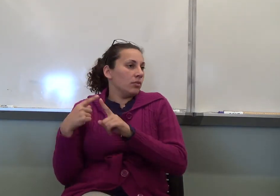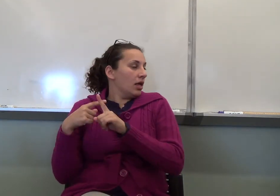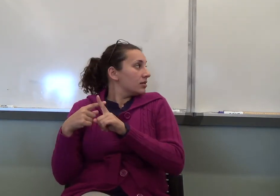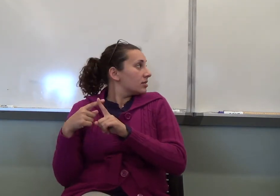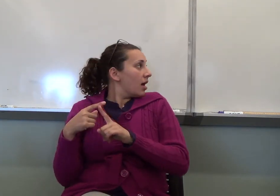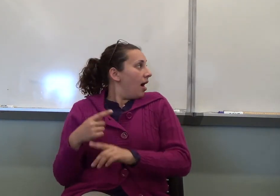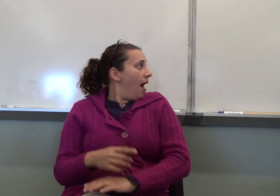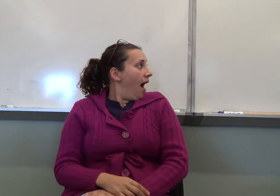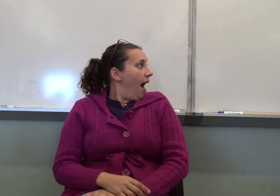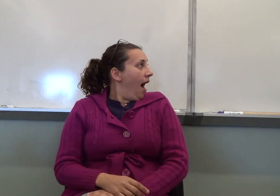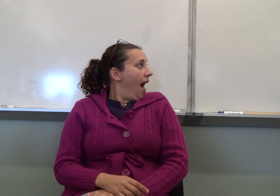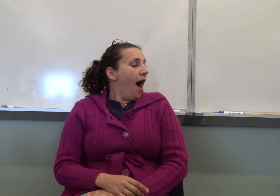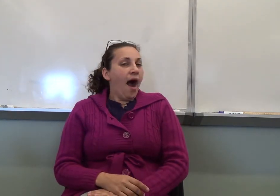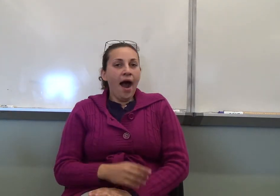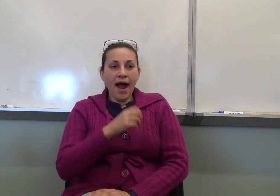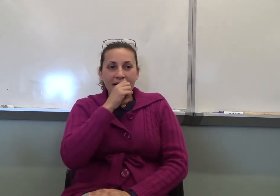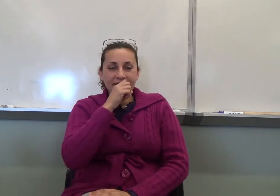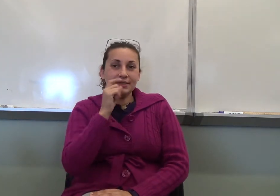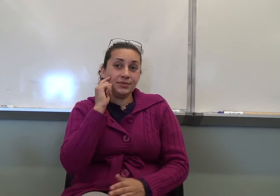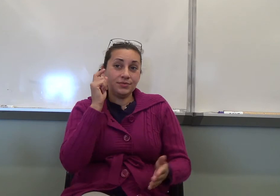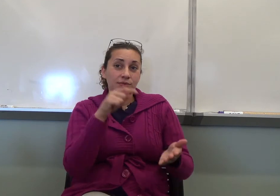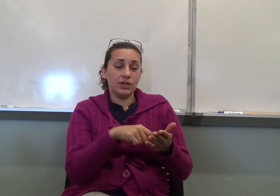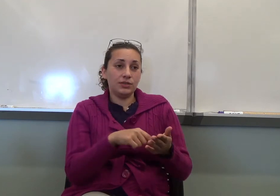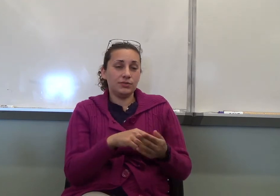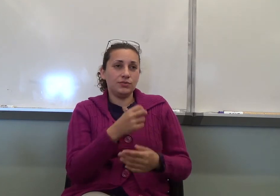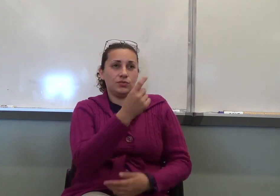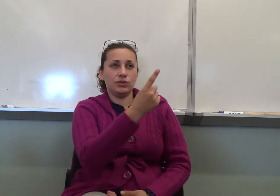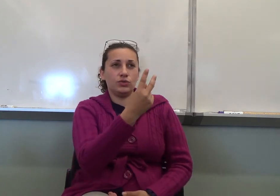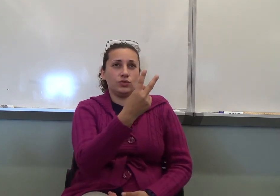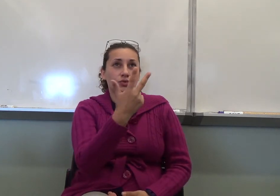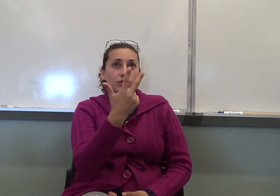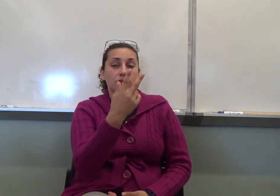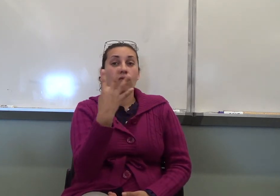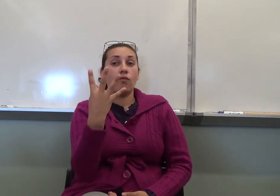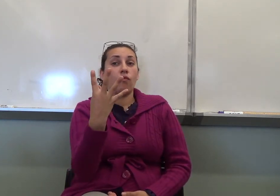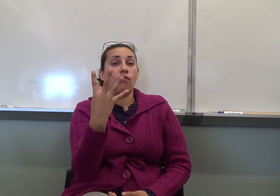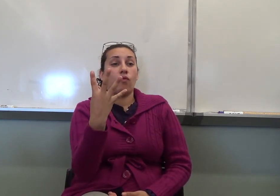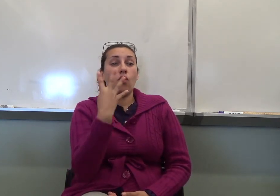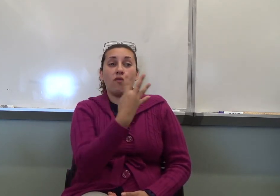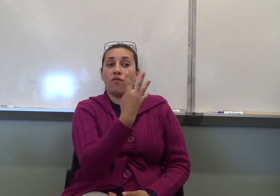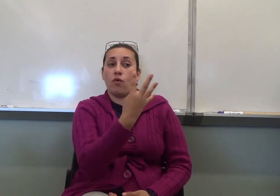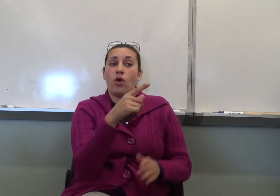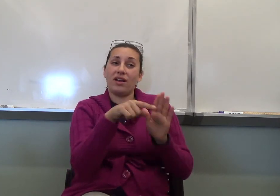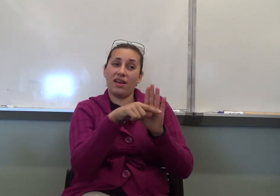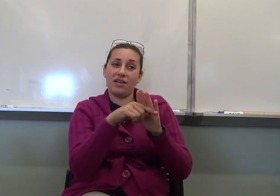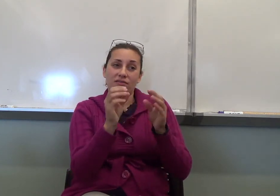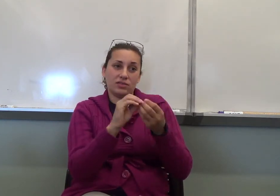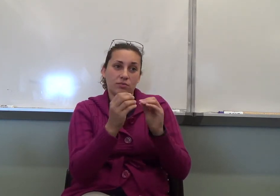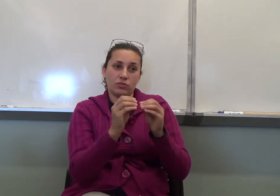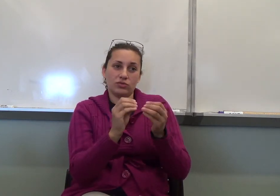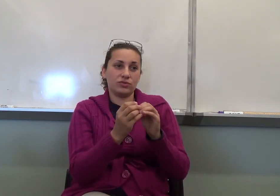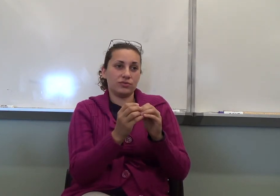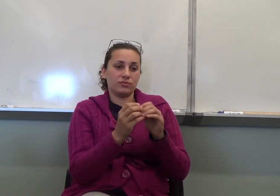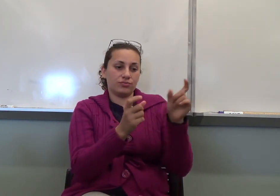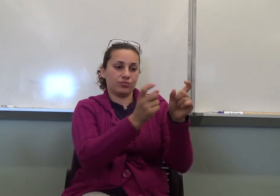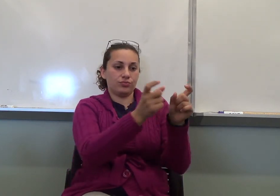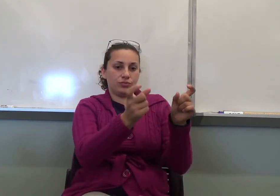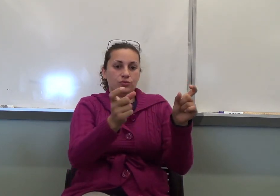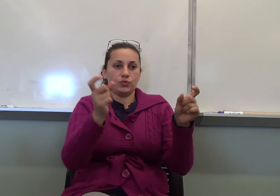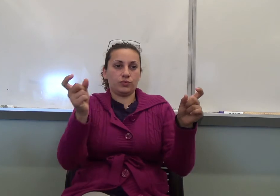plus. Now notice 1, 2, 3, 4 negatives, huh? Right in a row. Yes? On the negative 3, does that change